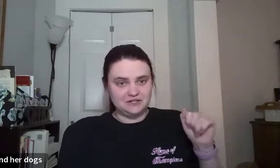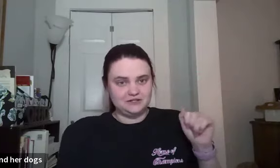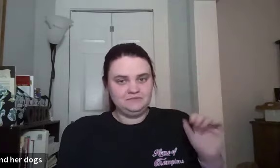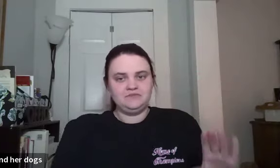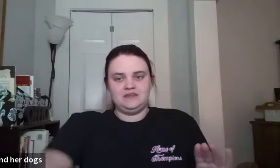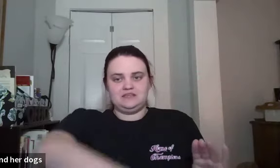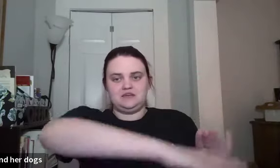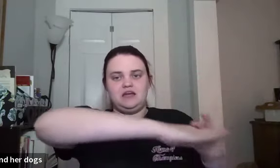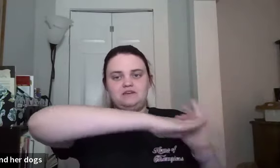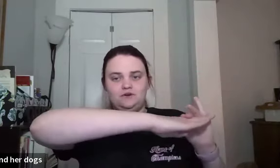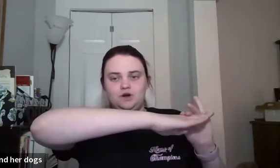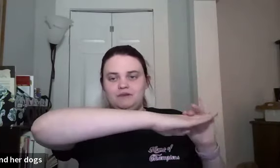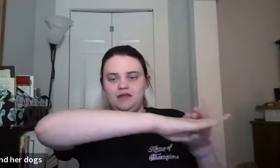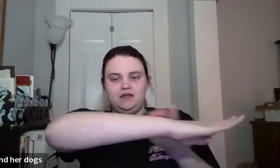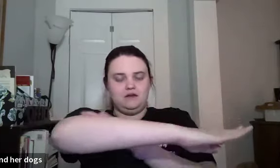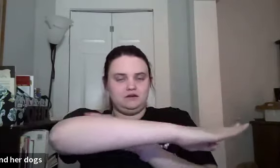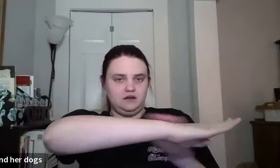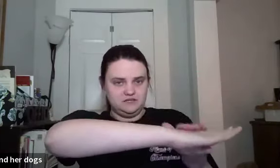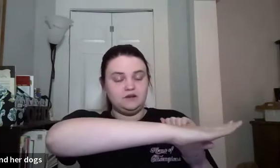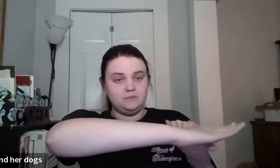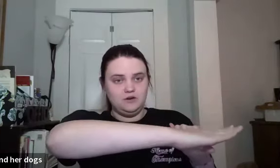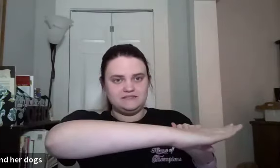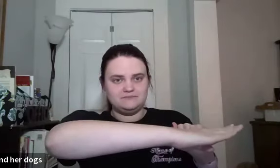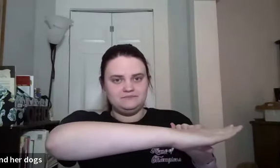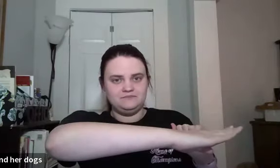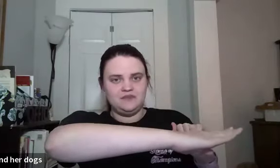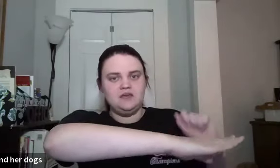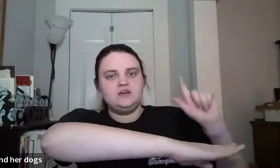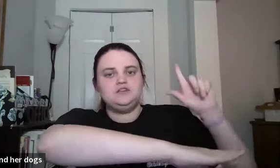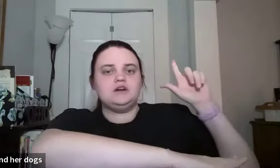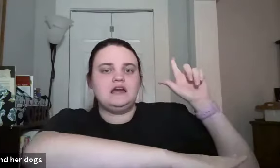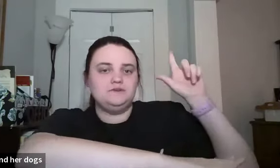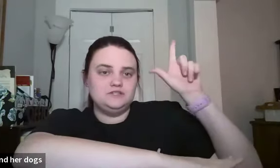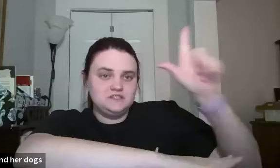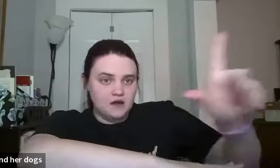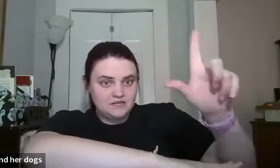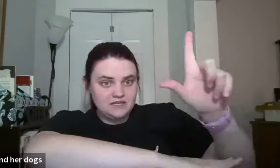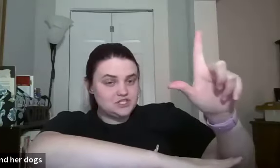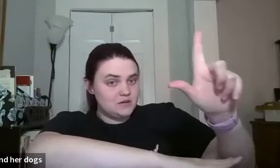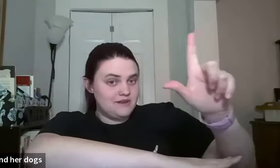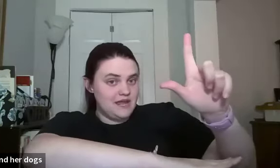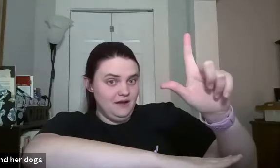lizard is going to have your arm, non-dominant arm across. You're going to have your dominant in the shape of an